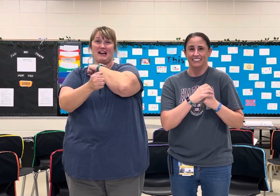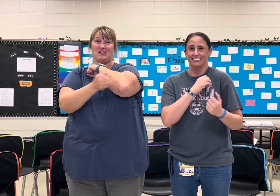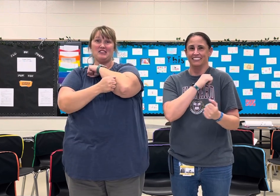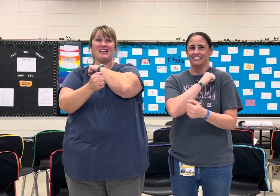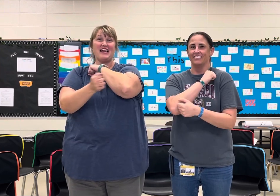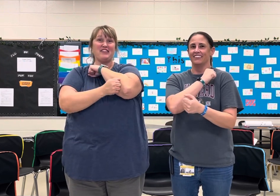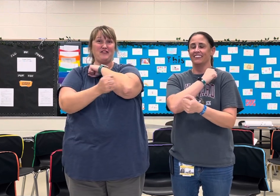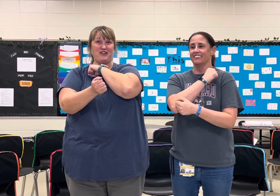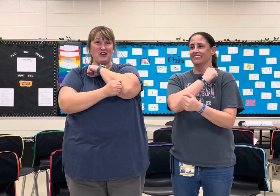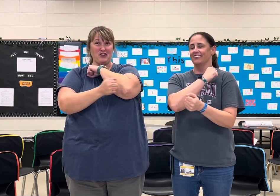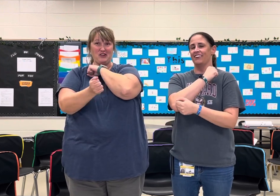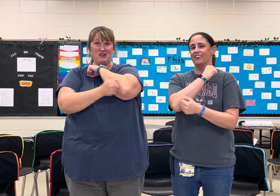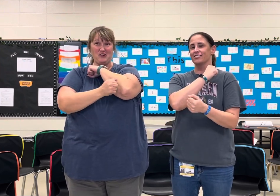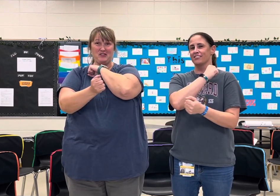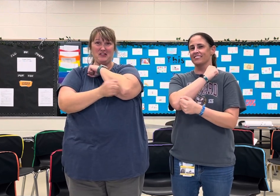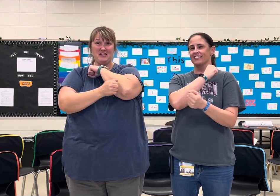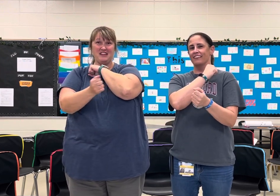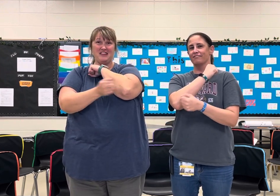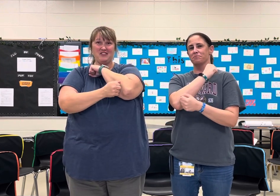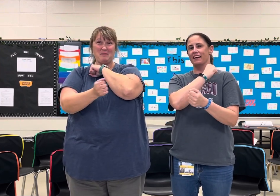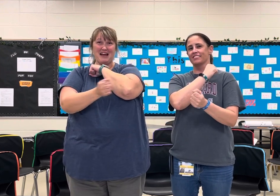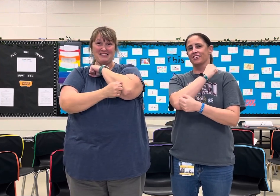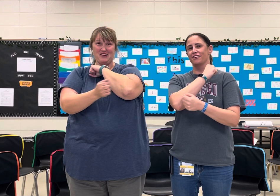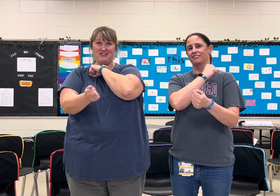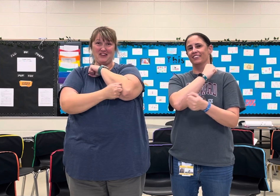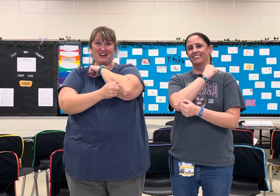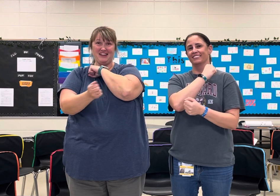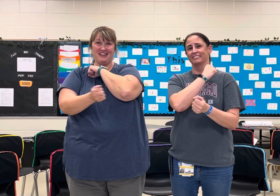Crackers like the food. Also the sign for Passover.